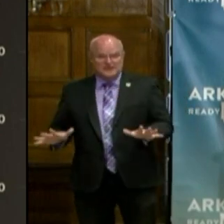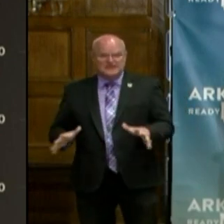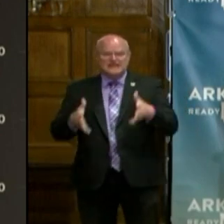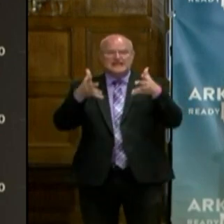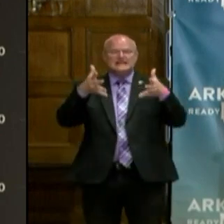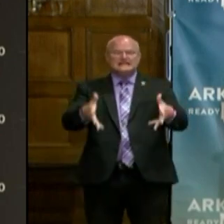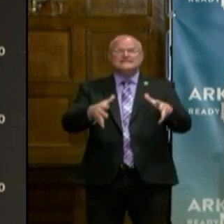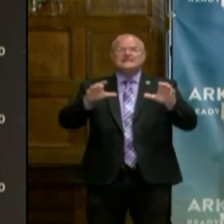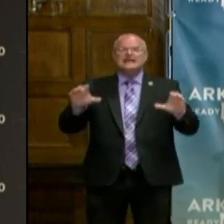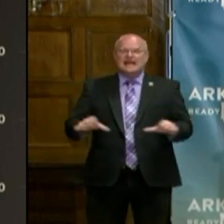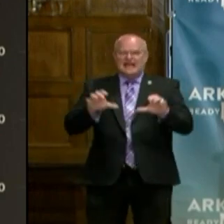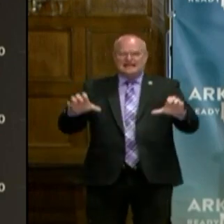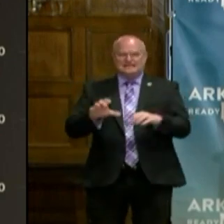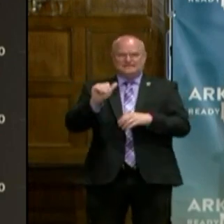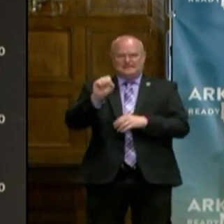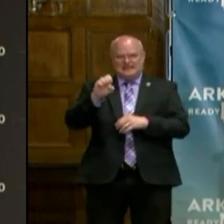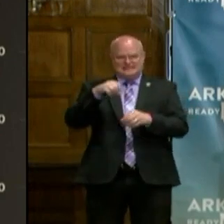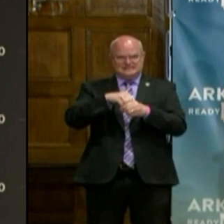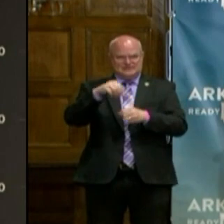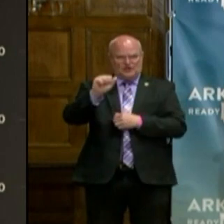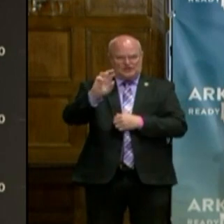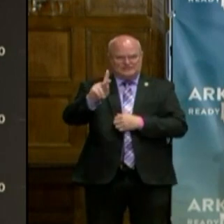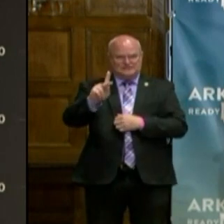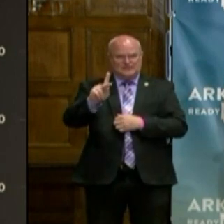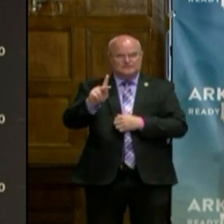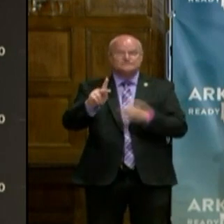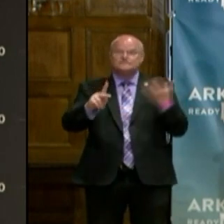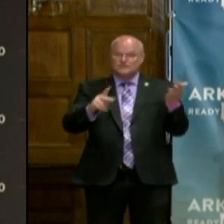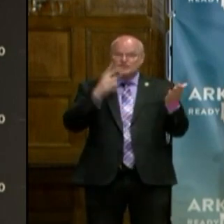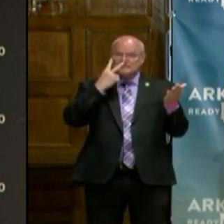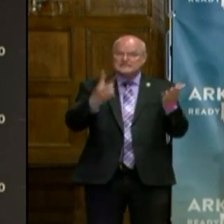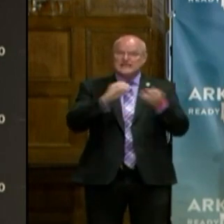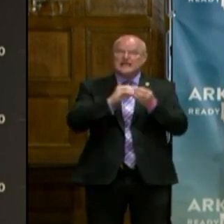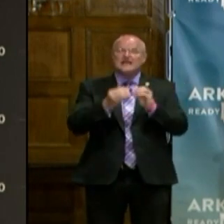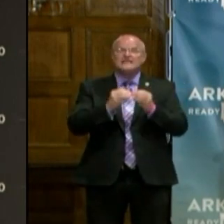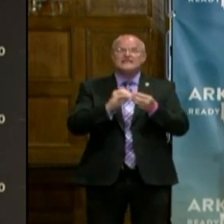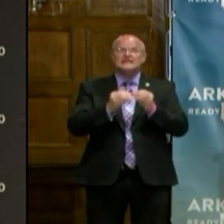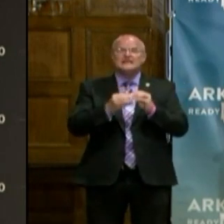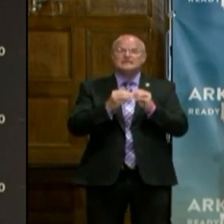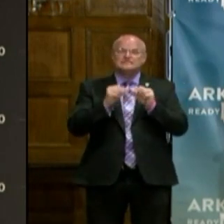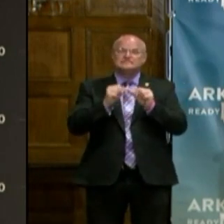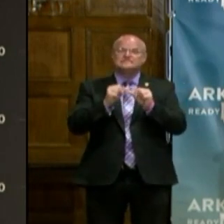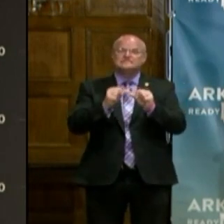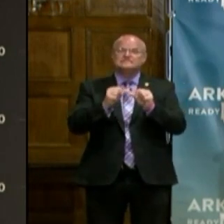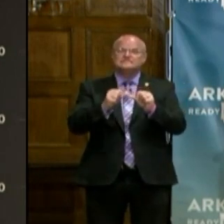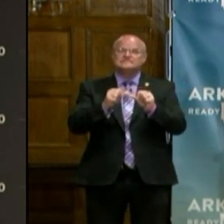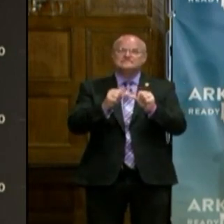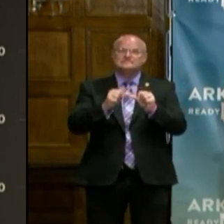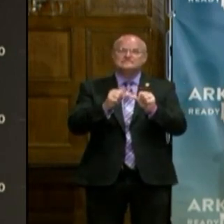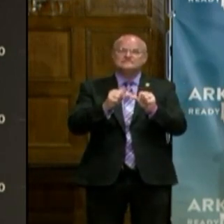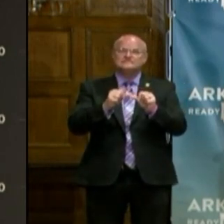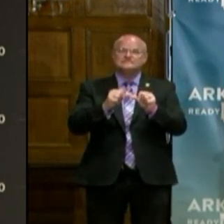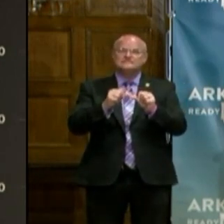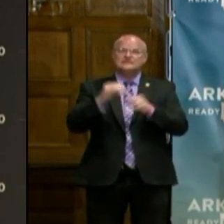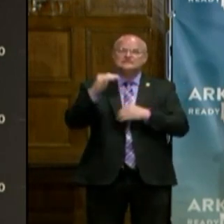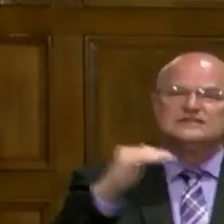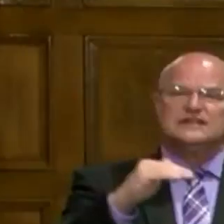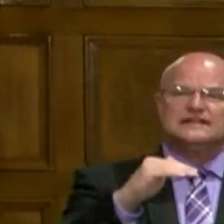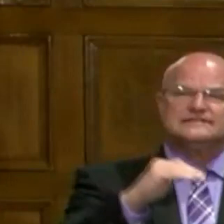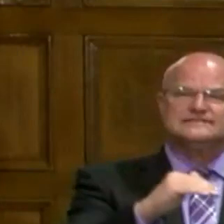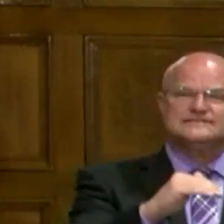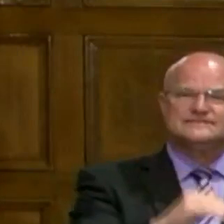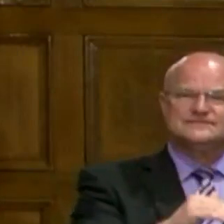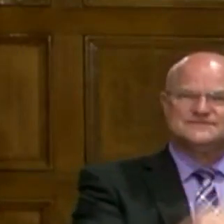you with the active cases in Arkansas. And you can see that that number continues to